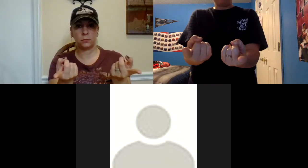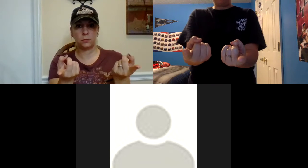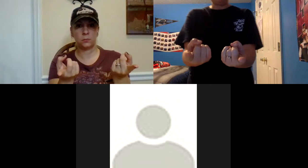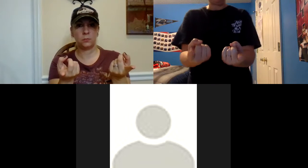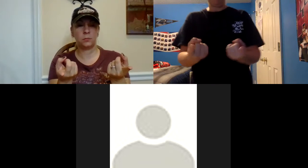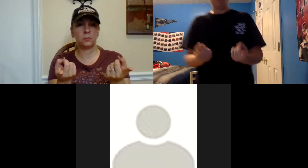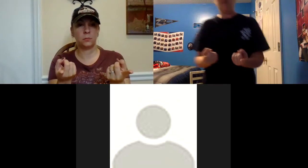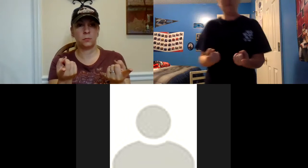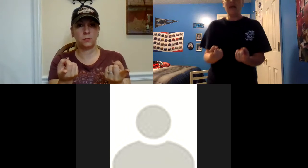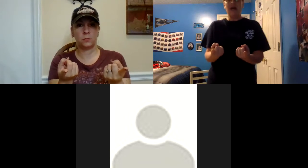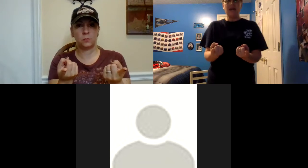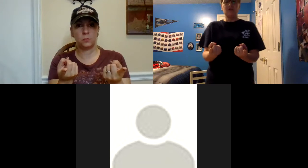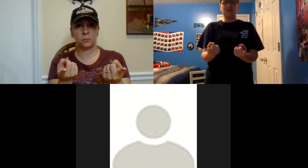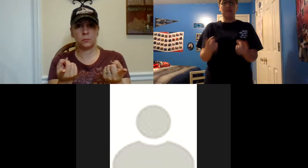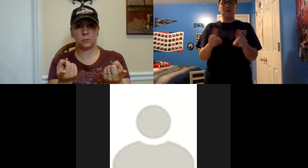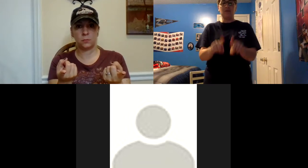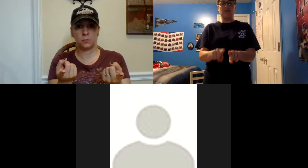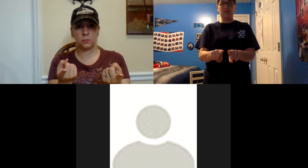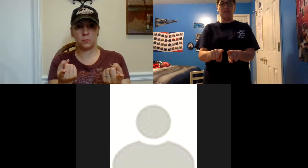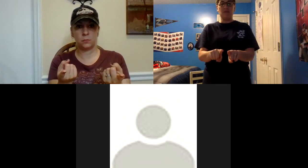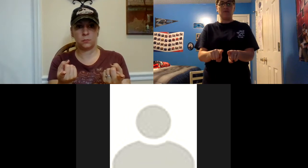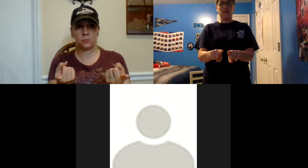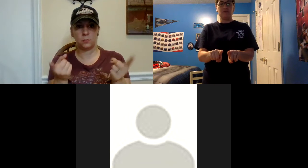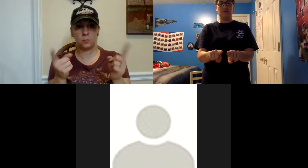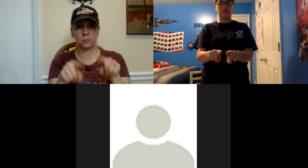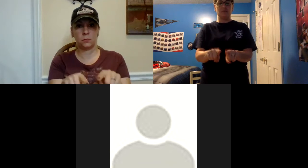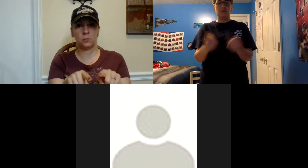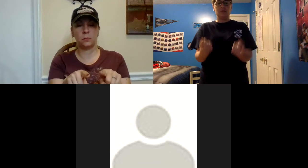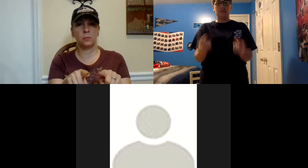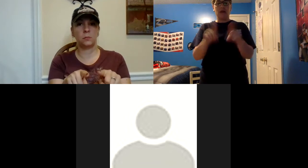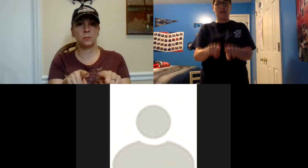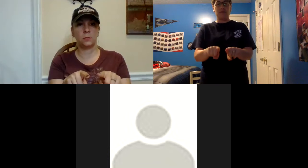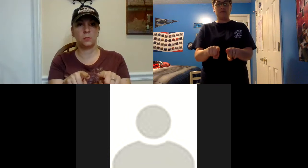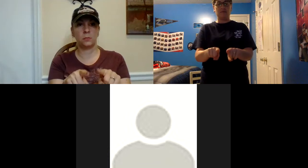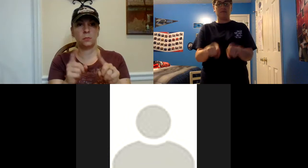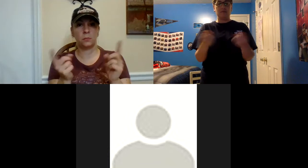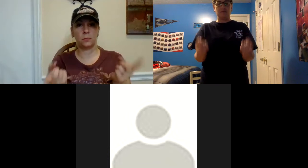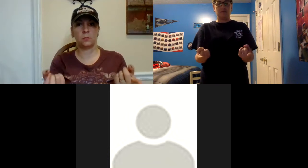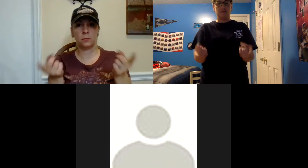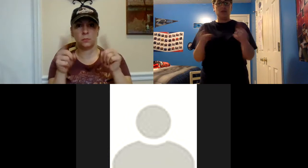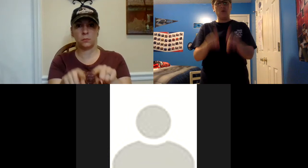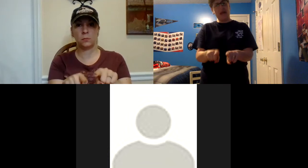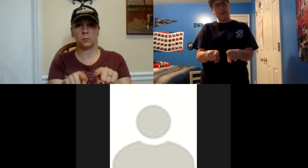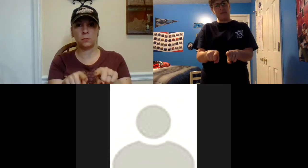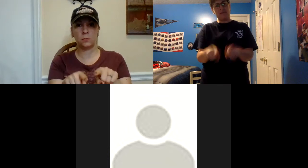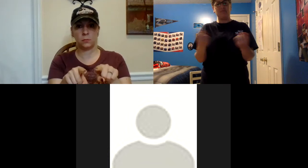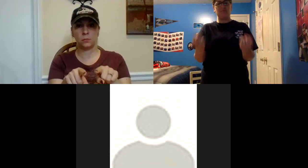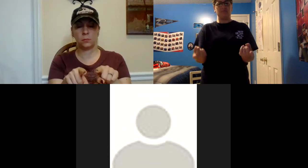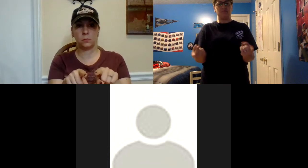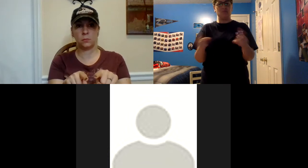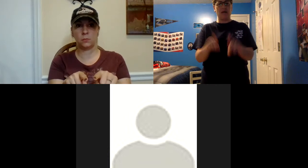palms are facing up, and you're simply going to flip them over. So happen. What